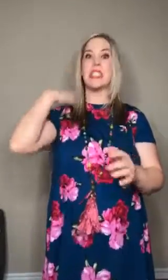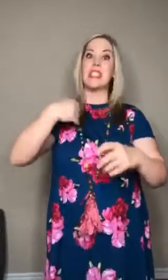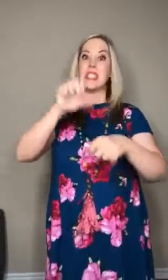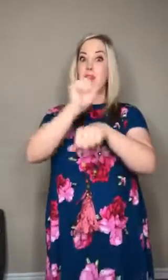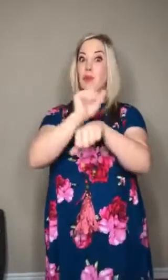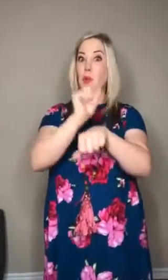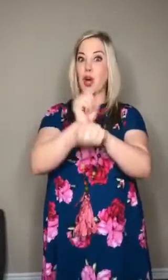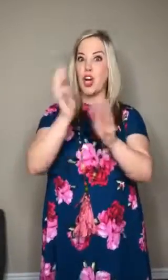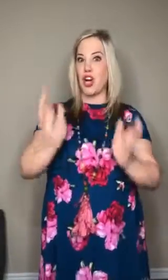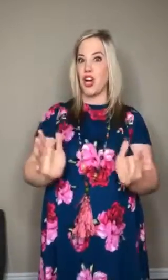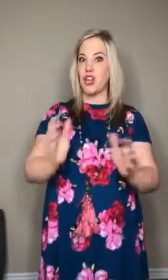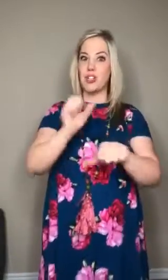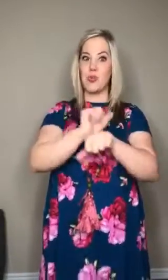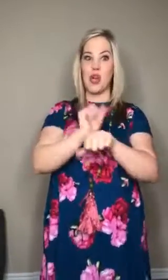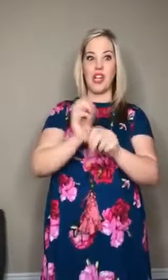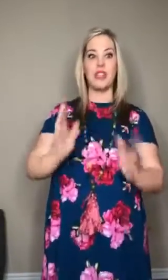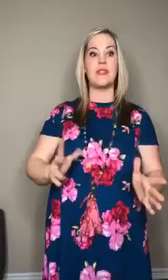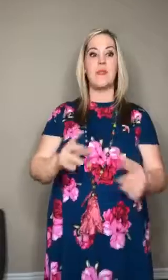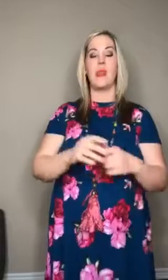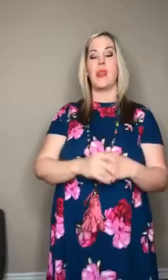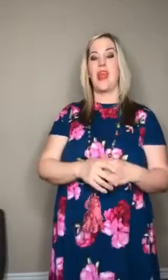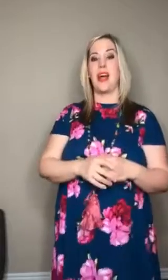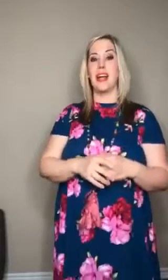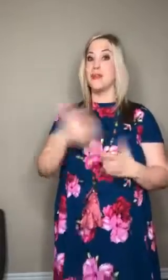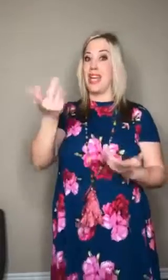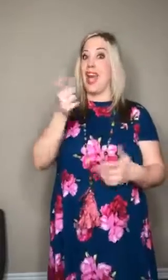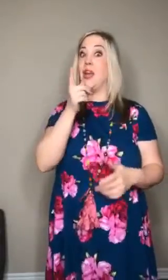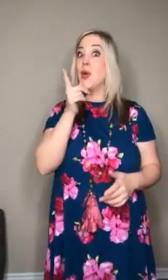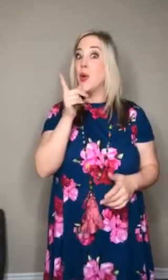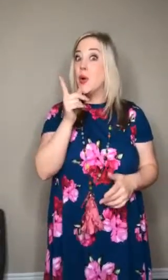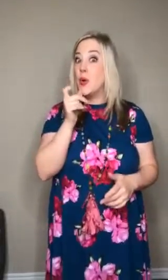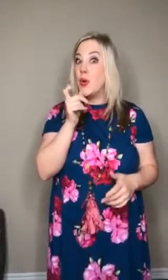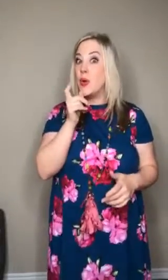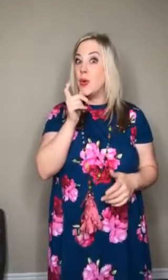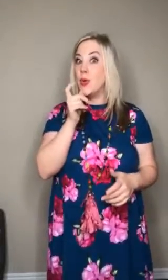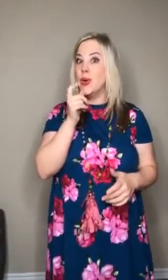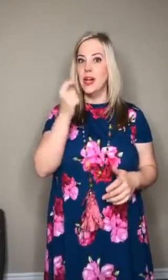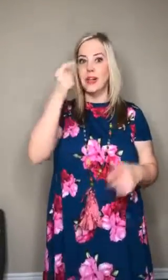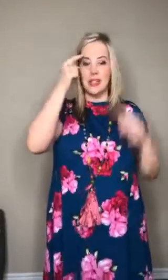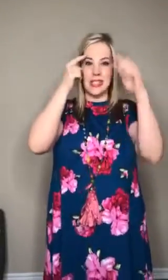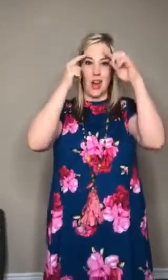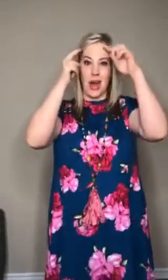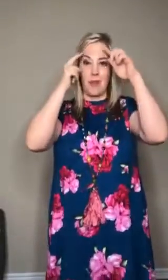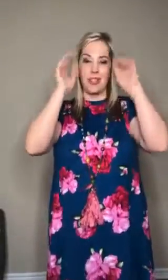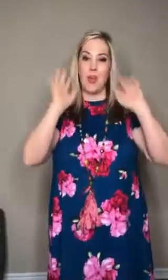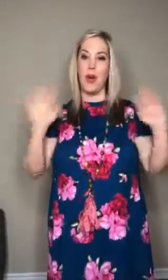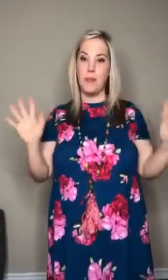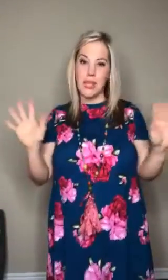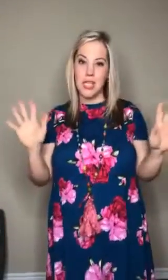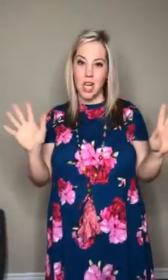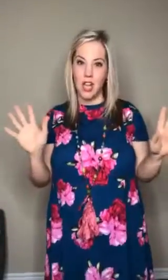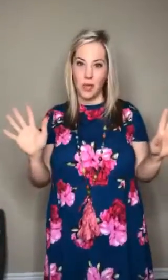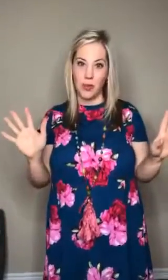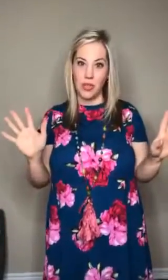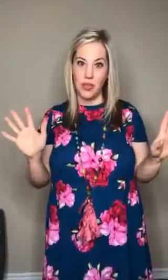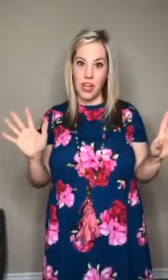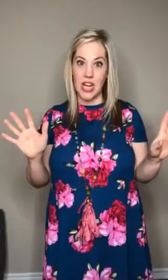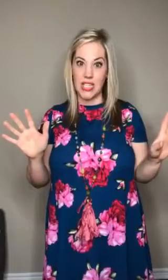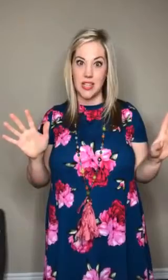is a sign for workers. Workers. Again, who? I see our eyebrows go up. It's not like really, really crazy that